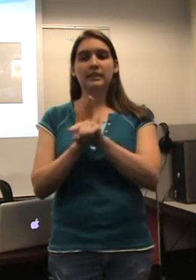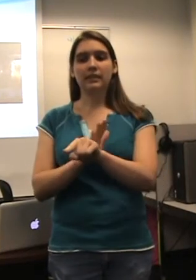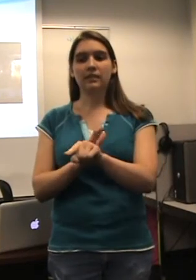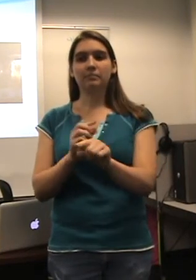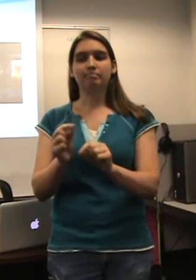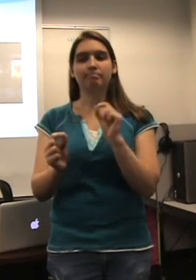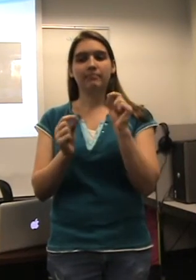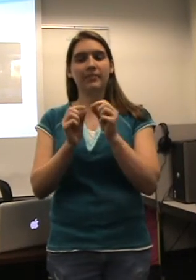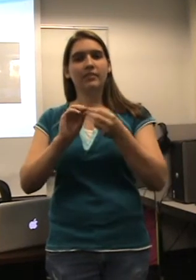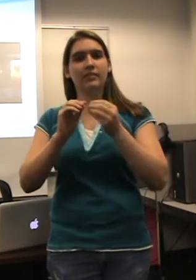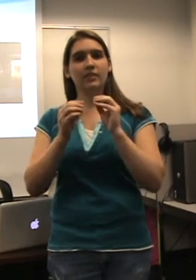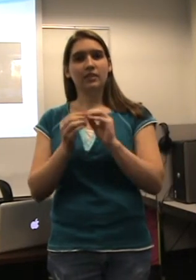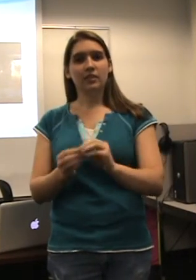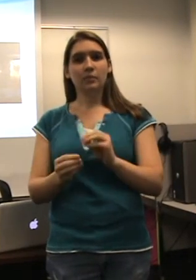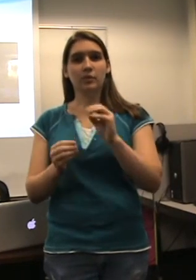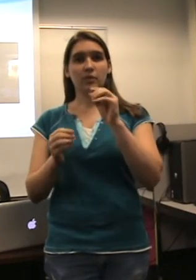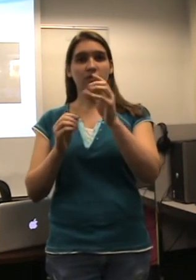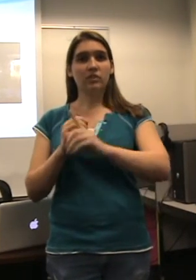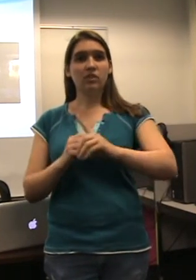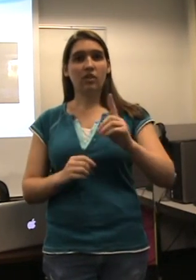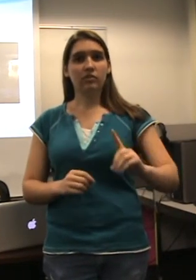Only about 20,000 are able to be killed.